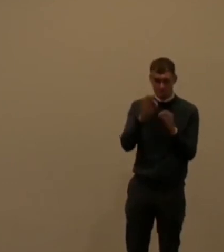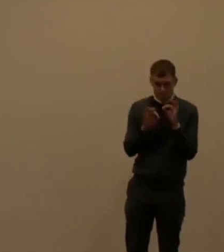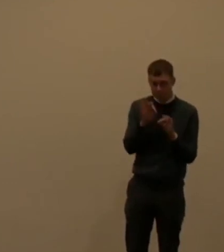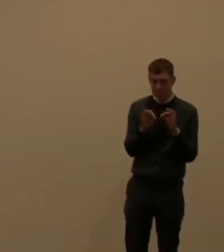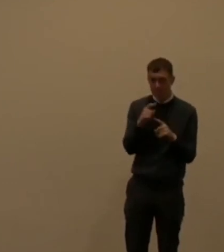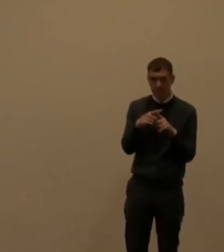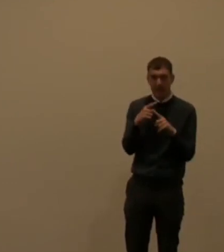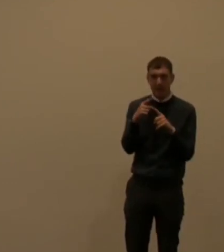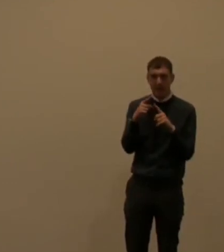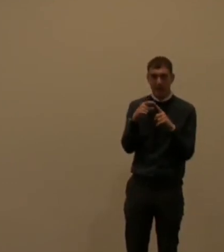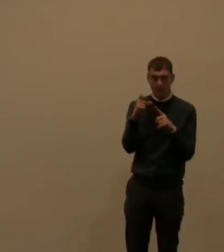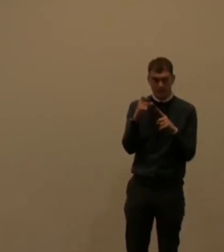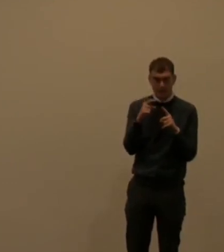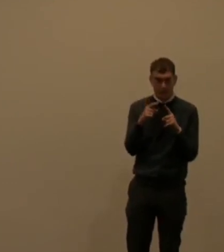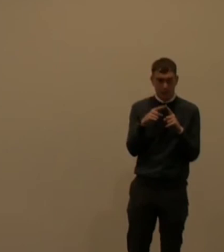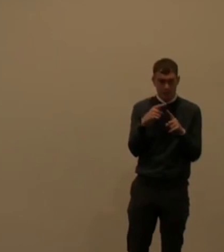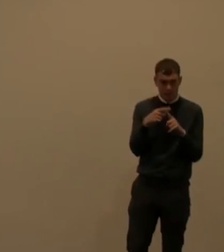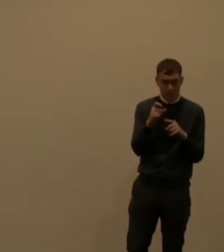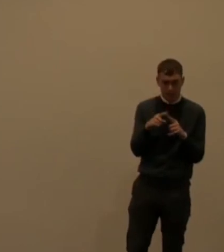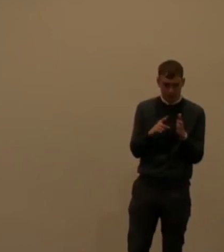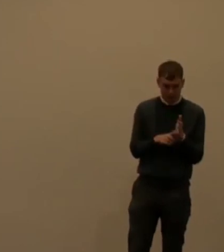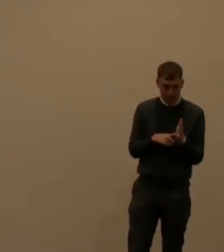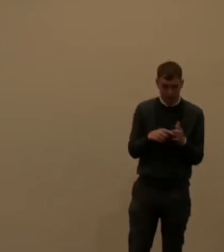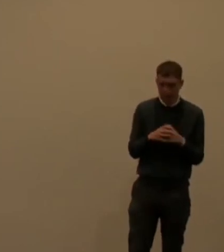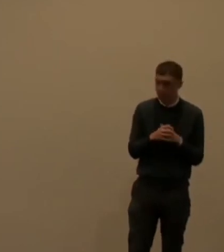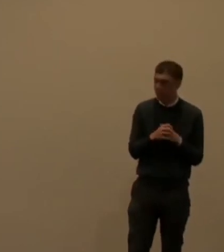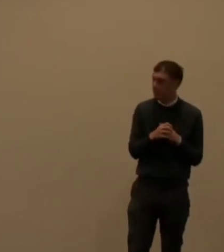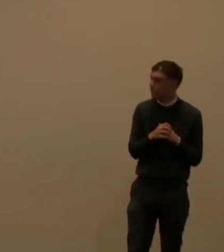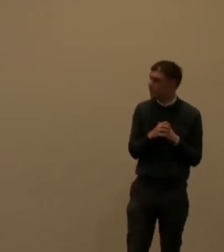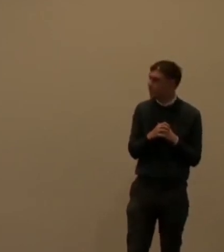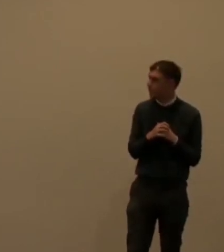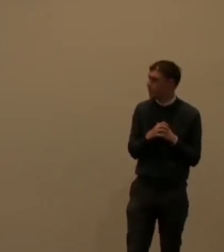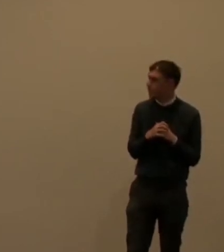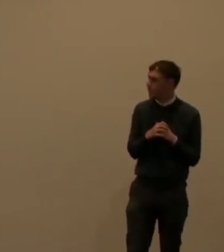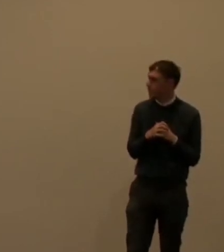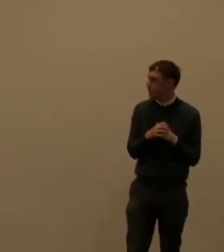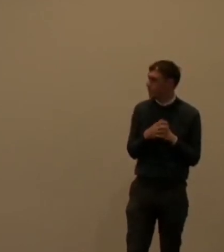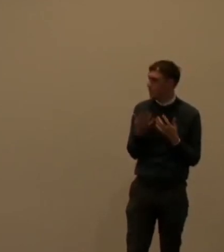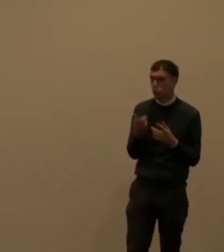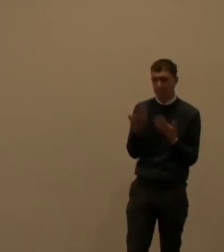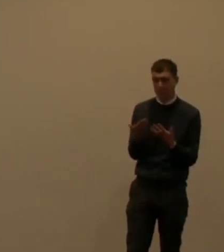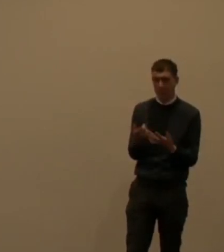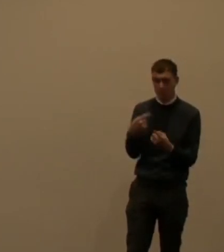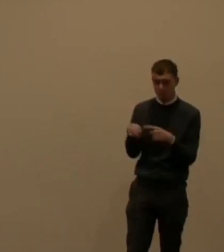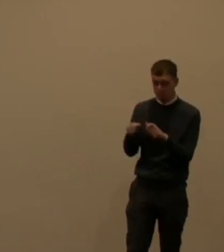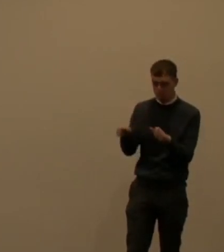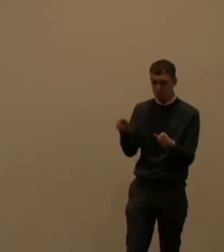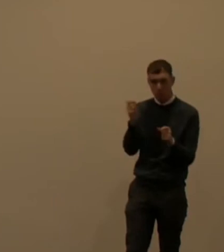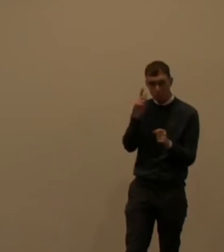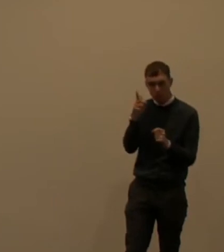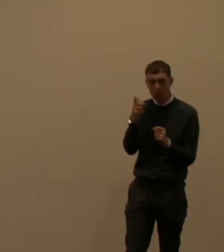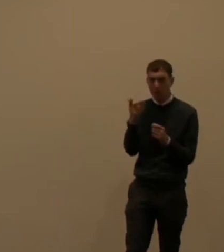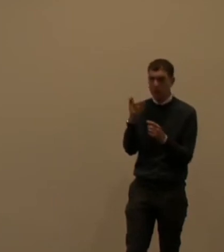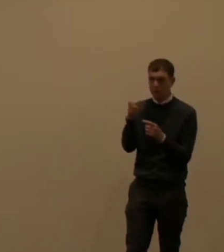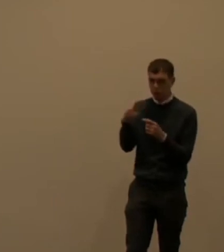happy about their Excel. But it was the way, it was creating awareness to people that they could use the same system